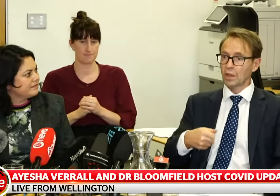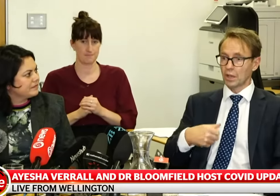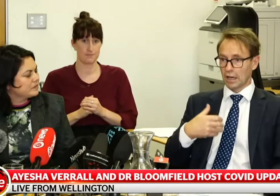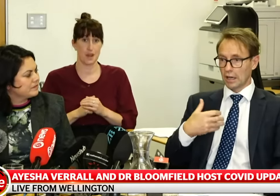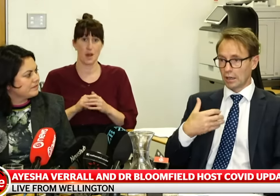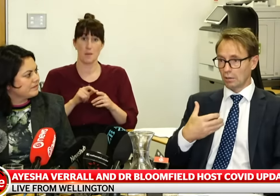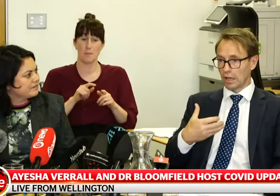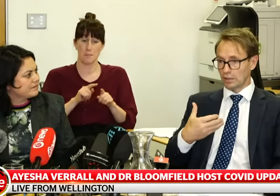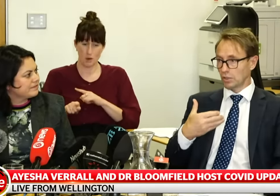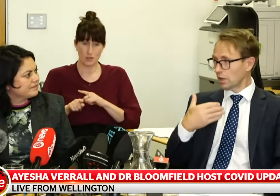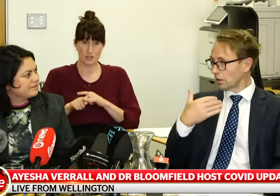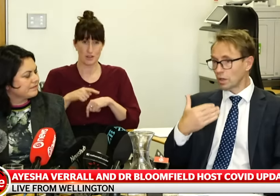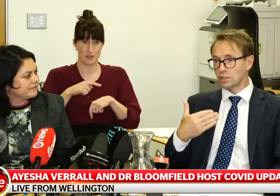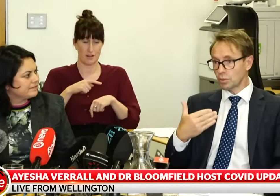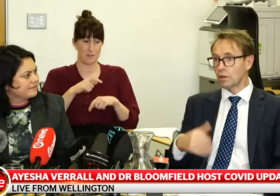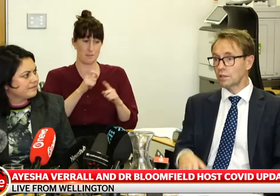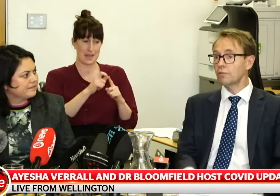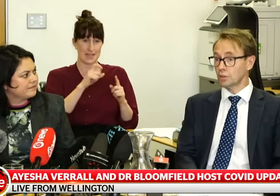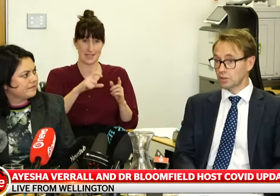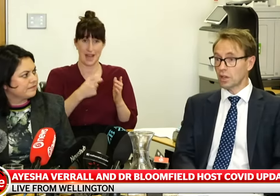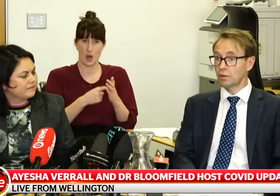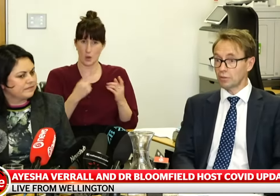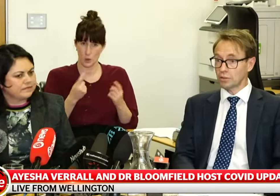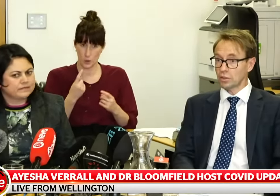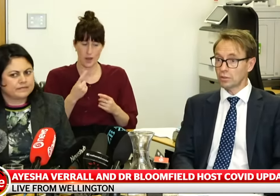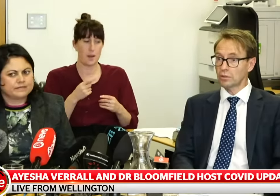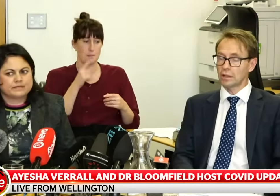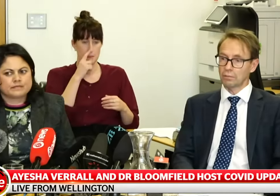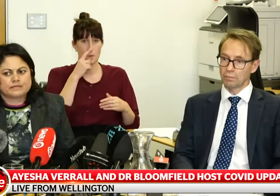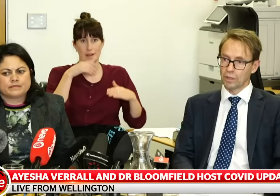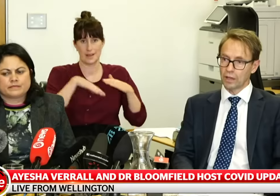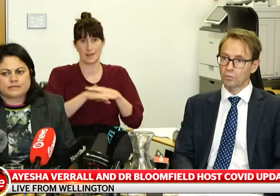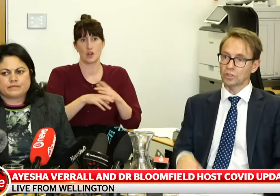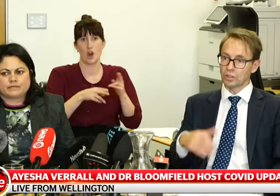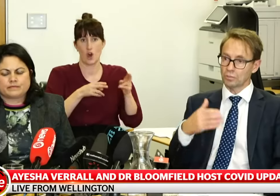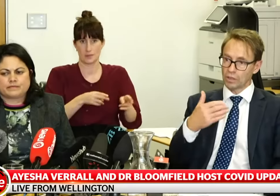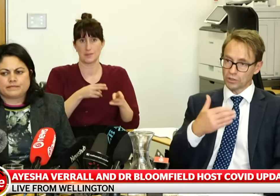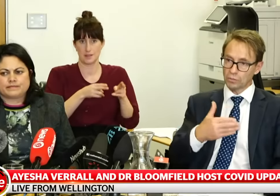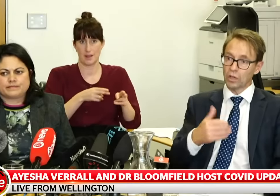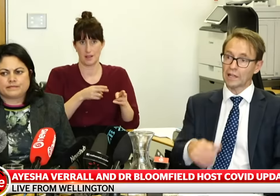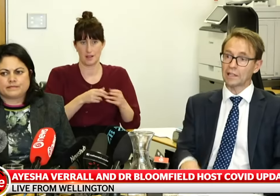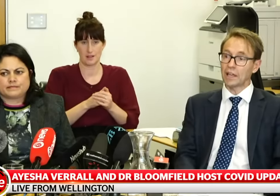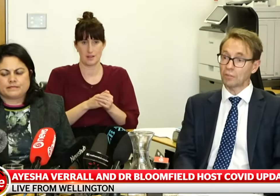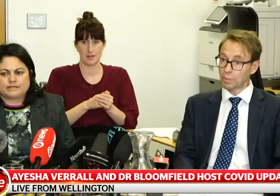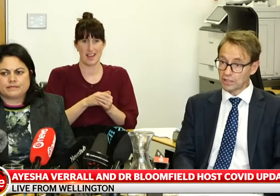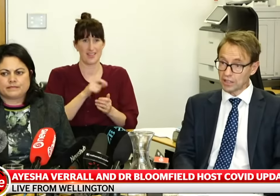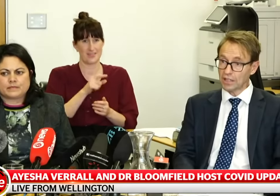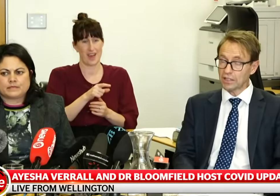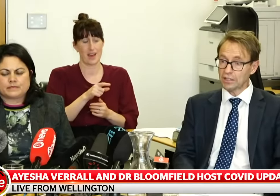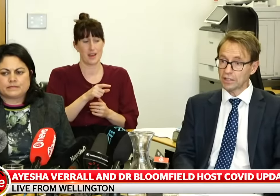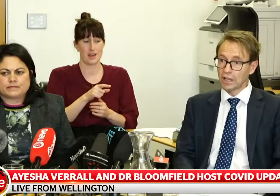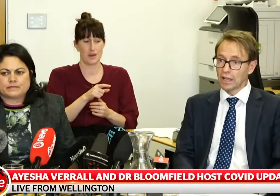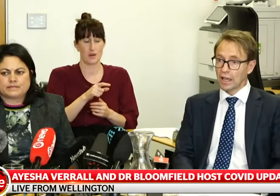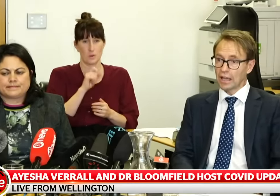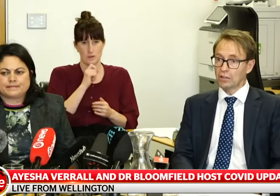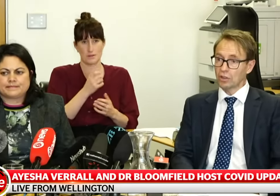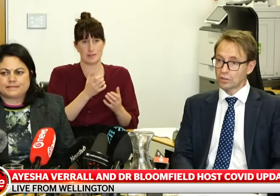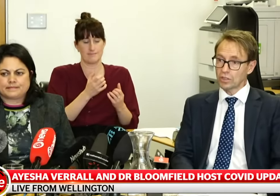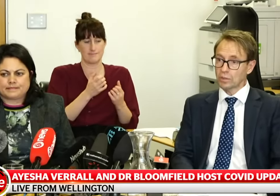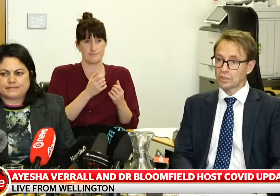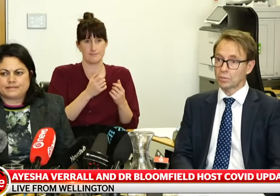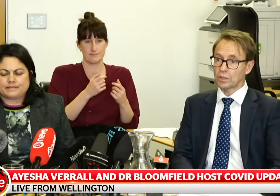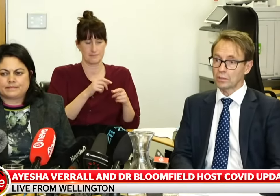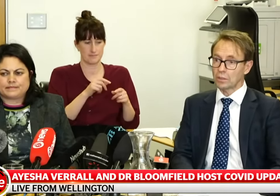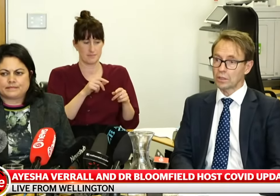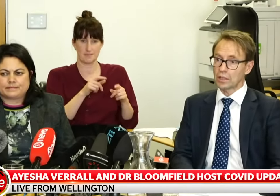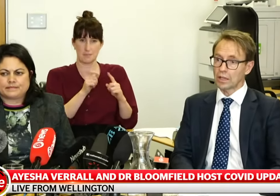hospital, and so they're the ones we really focus our efforts on. They're also the ones who are more likely to have a PCR test, and those